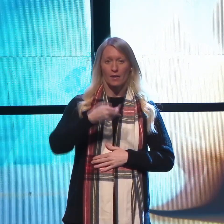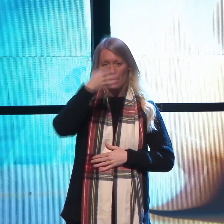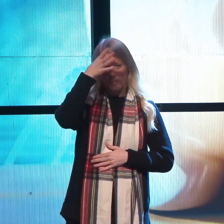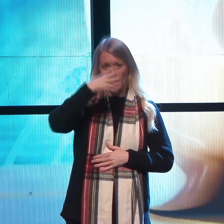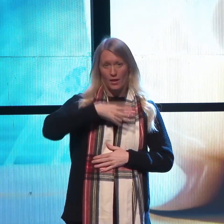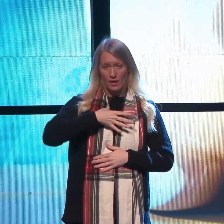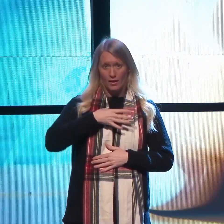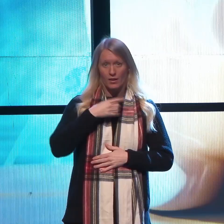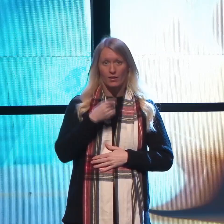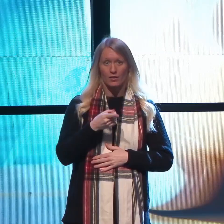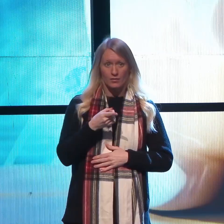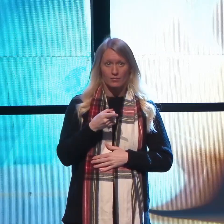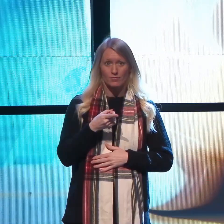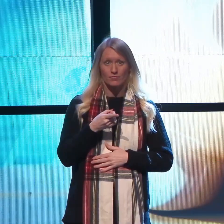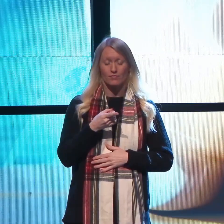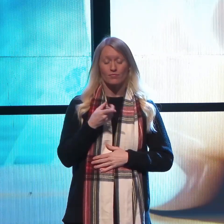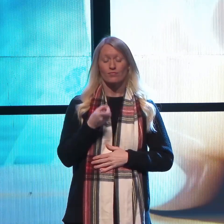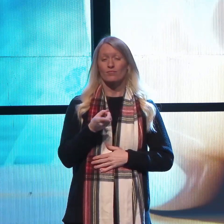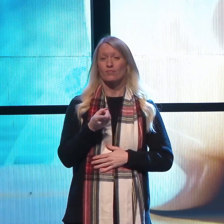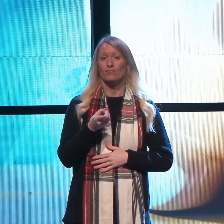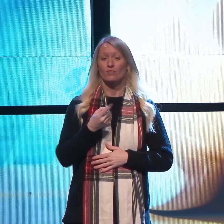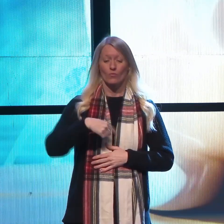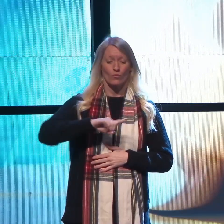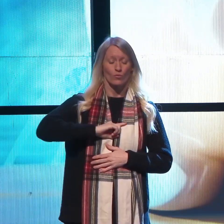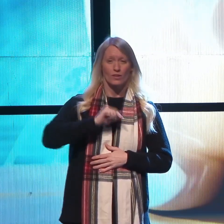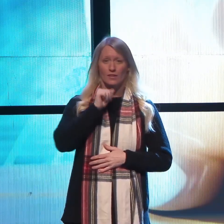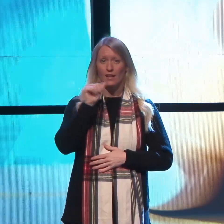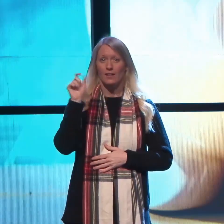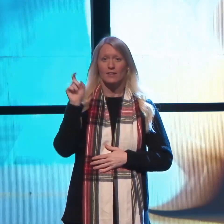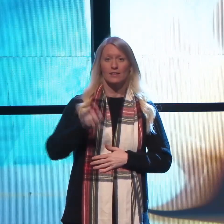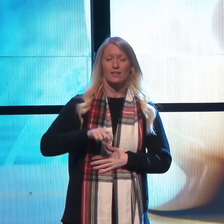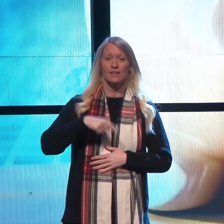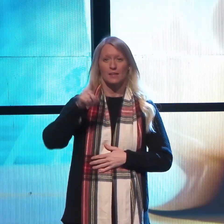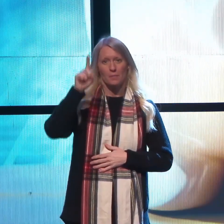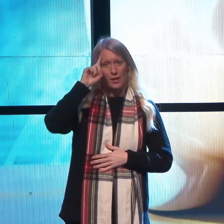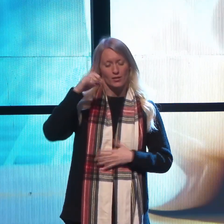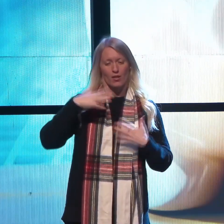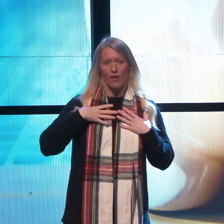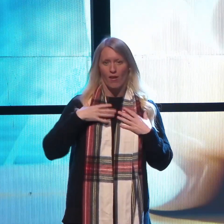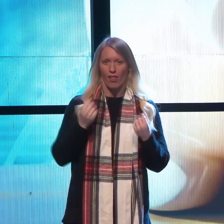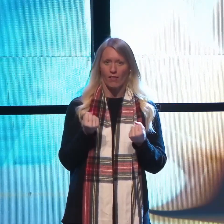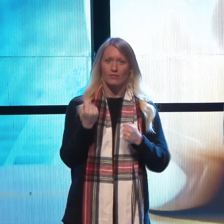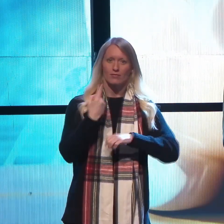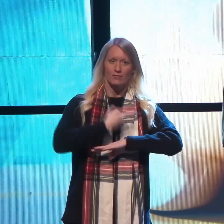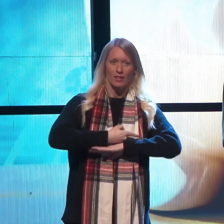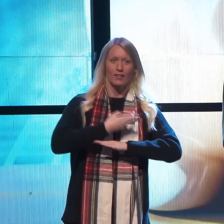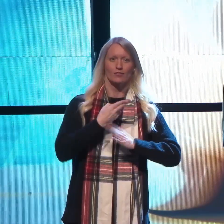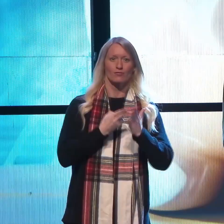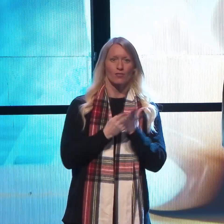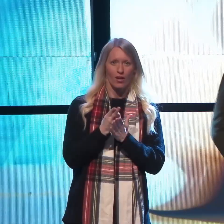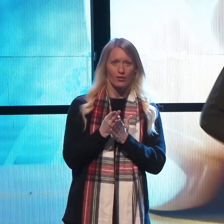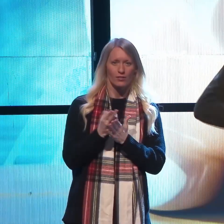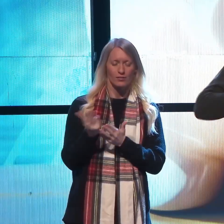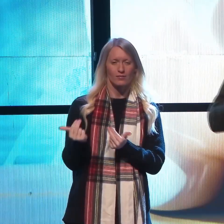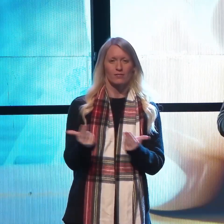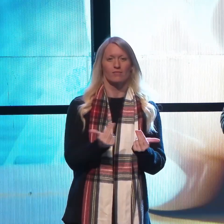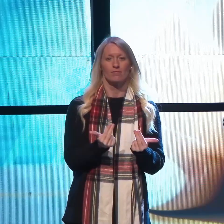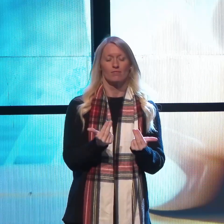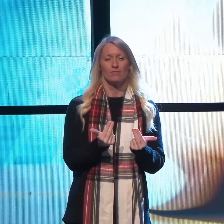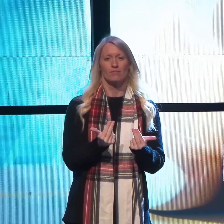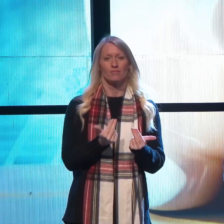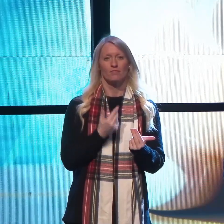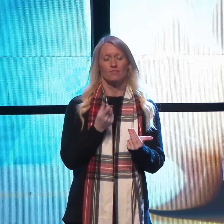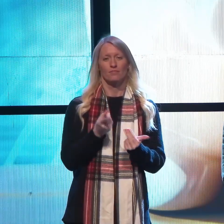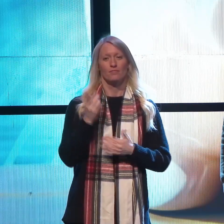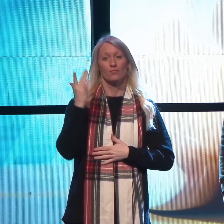matter too. We don't need mental health days. Let's just be honest. Right? So the